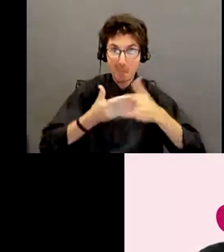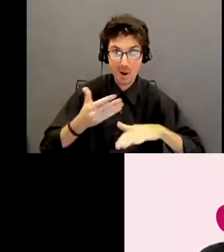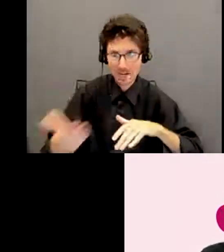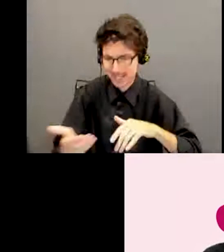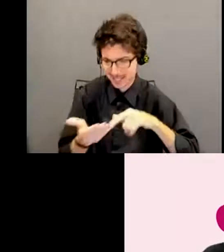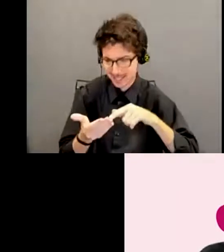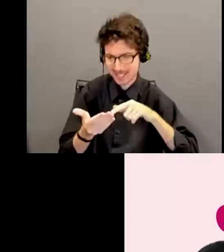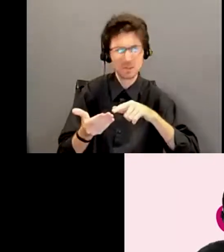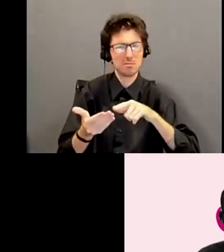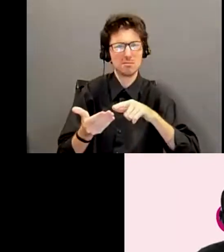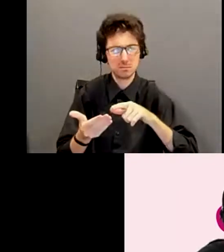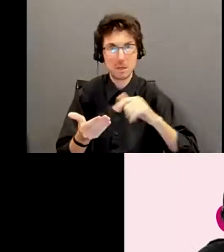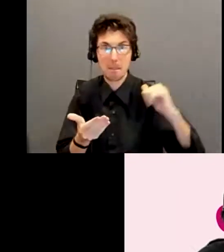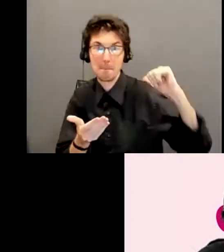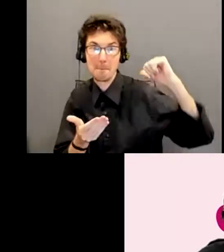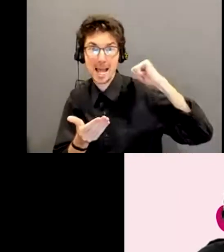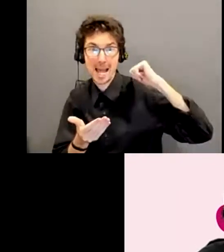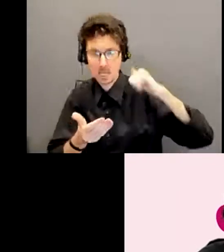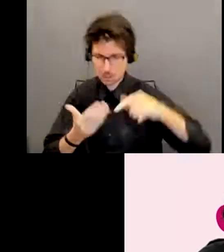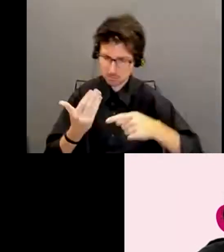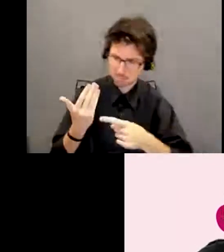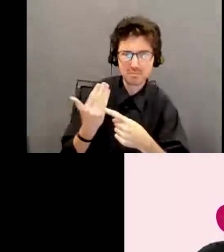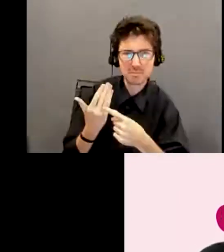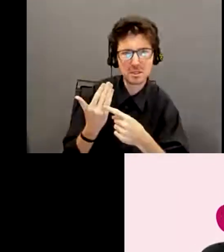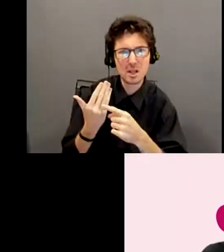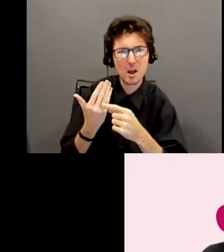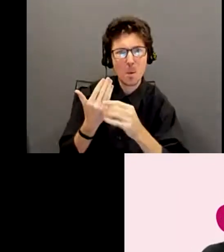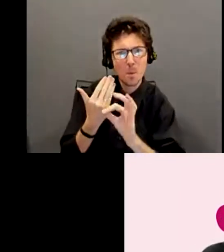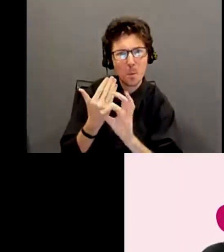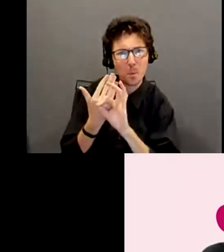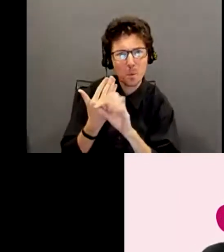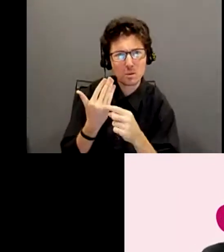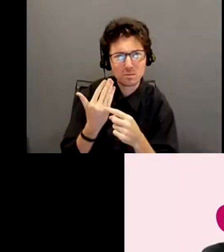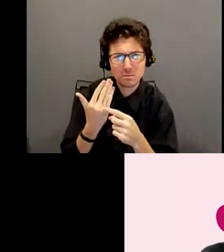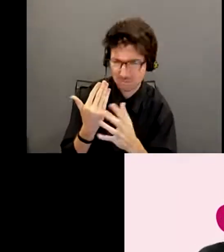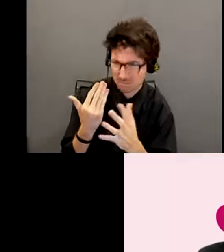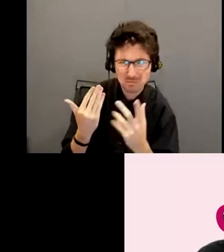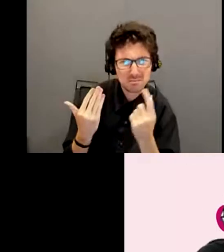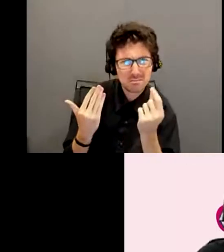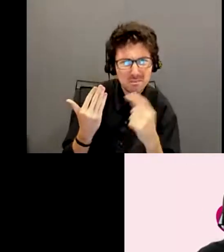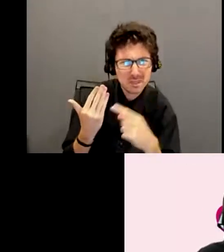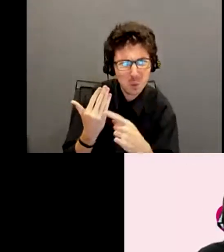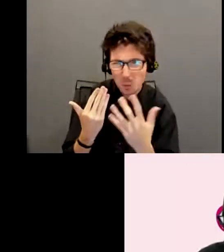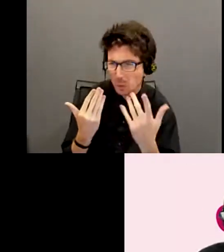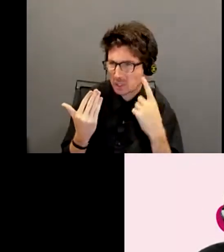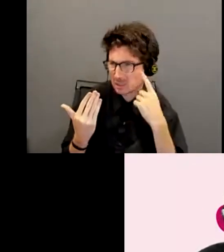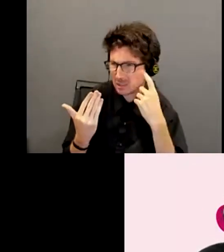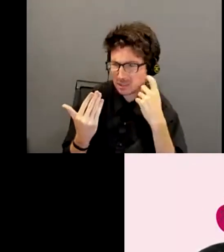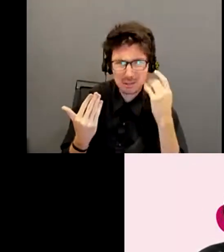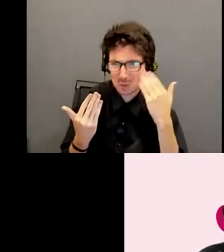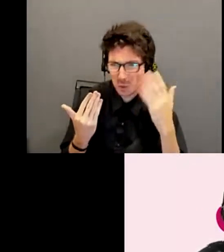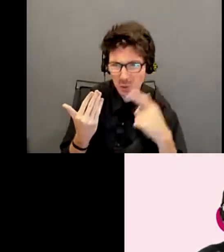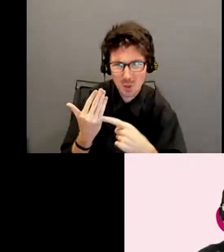little dot on my back and that no one knows what it's going to lead to. But the one thing was for sure, I'm going to